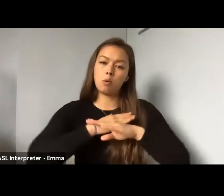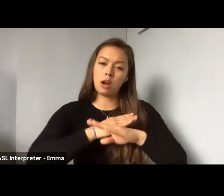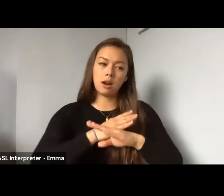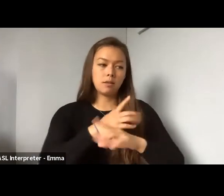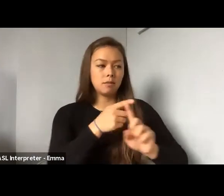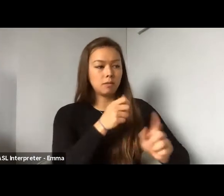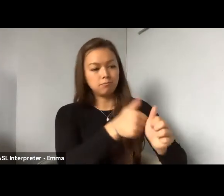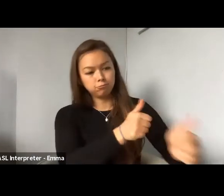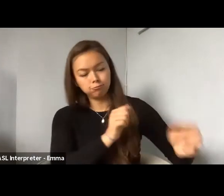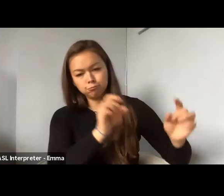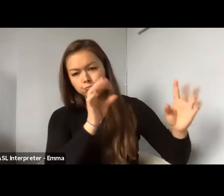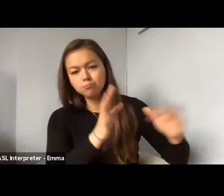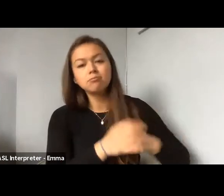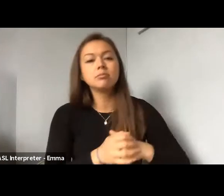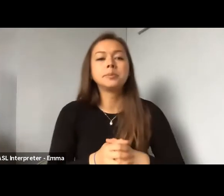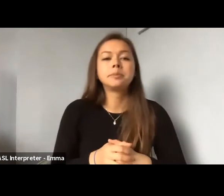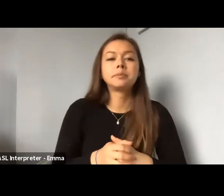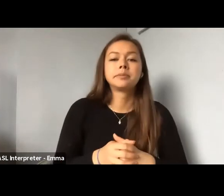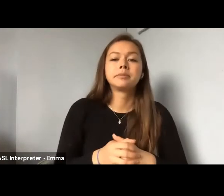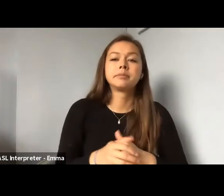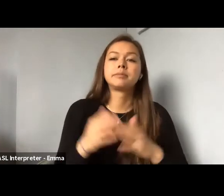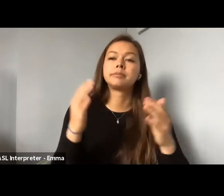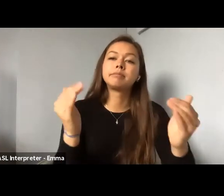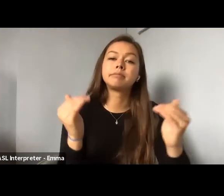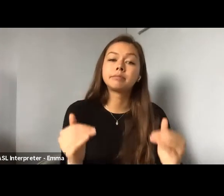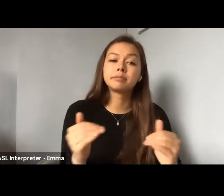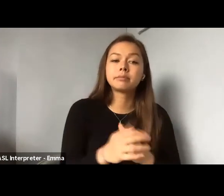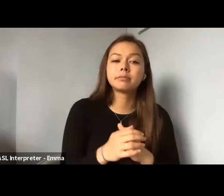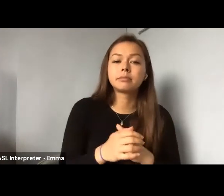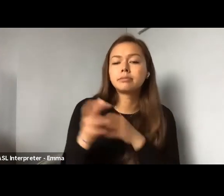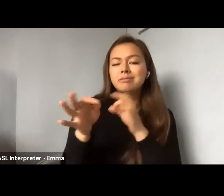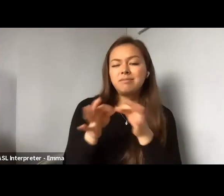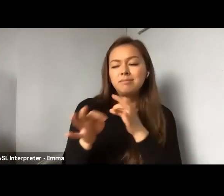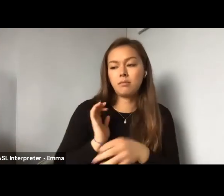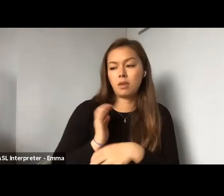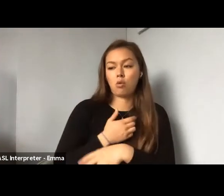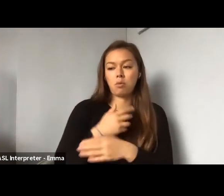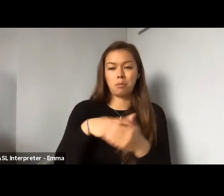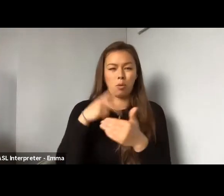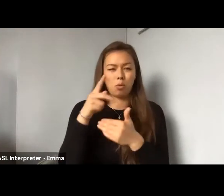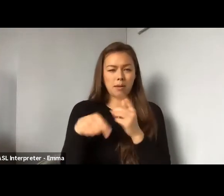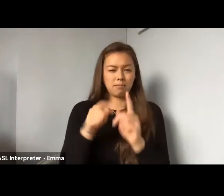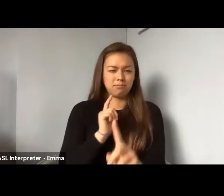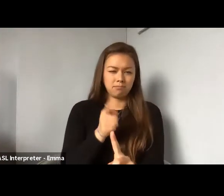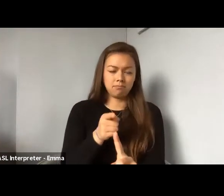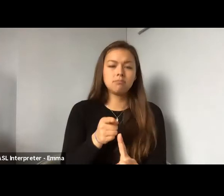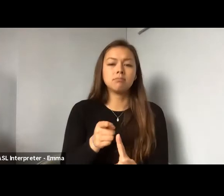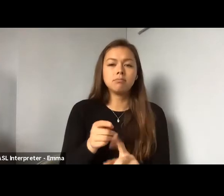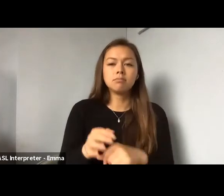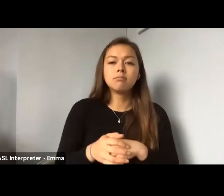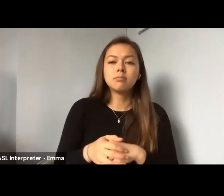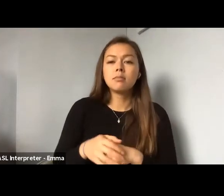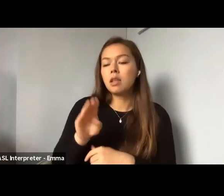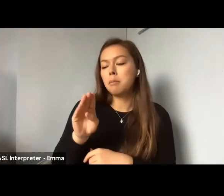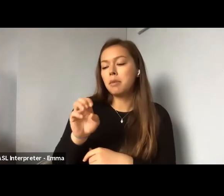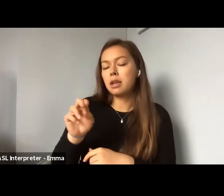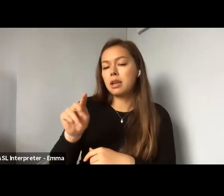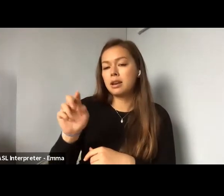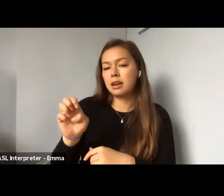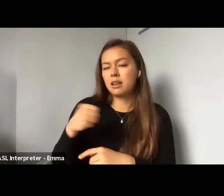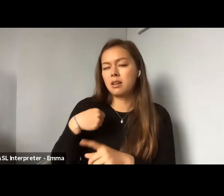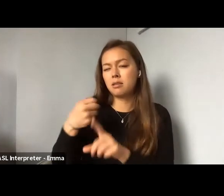Okay. And now to get into a little bit more of our program specifically. So Benta already talked about how we work with